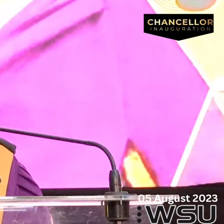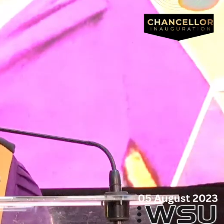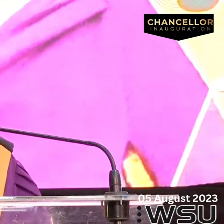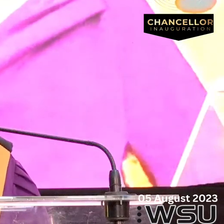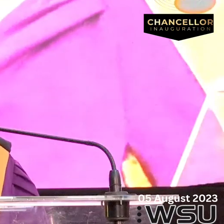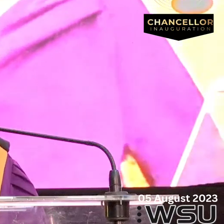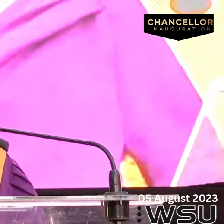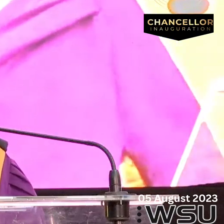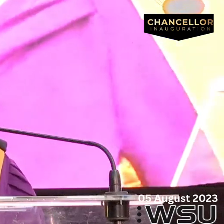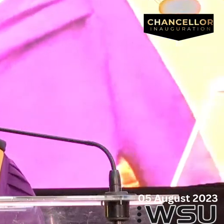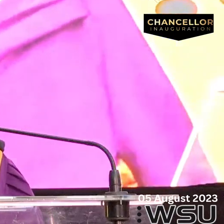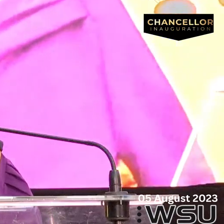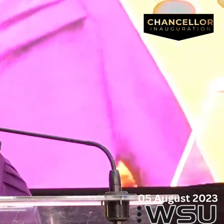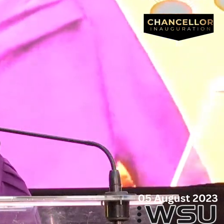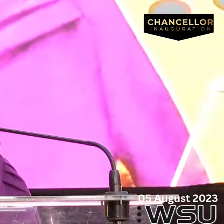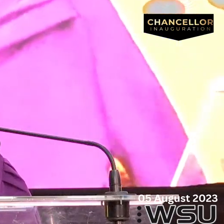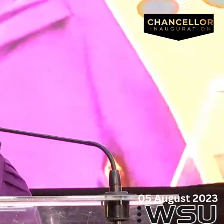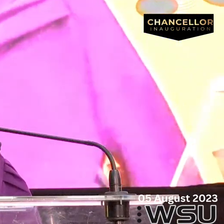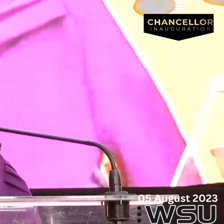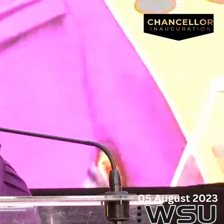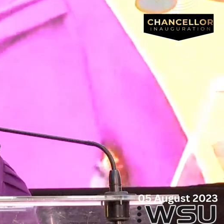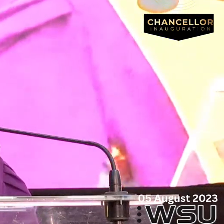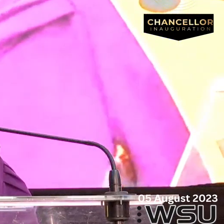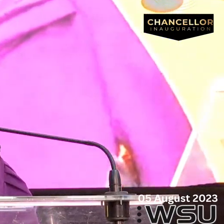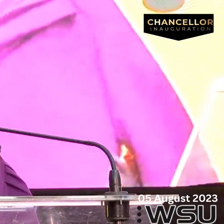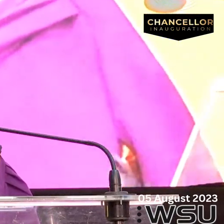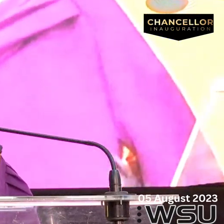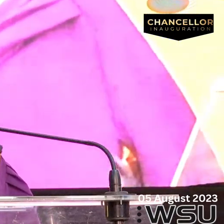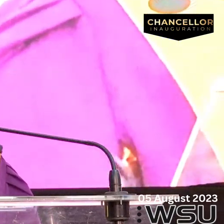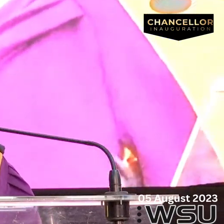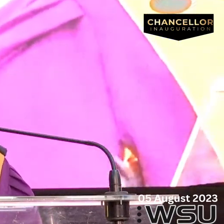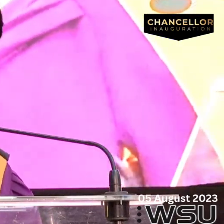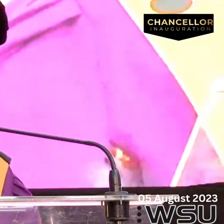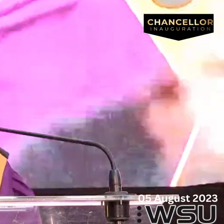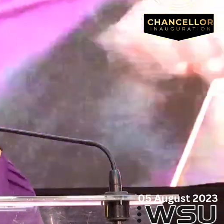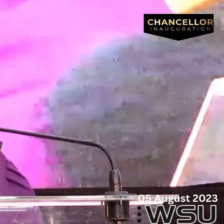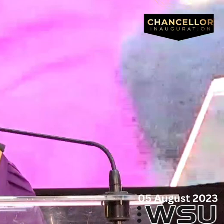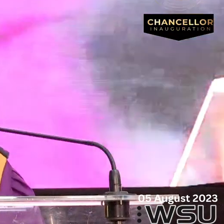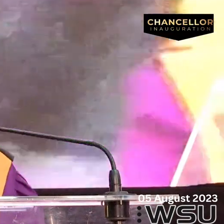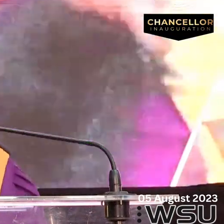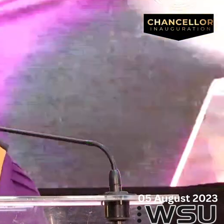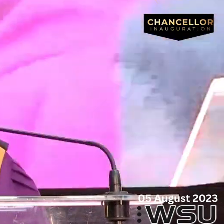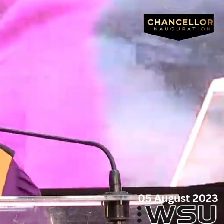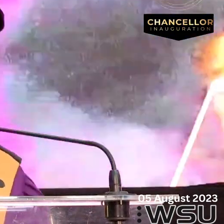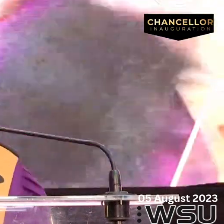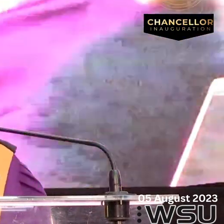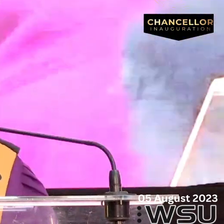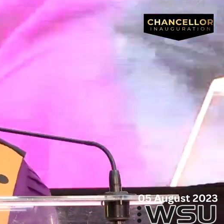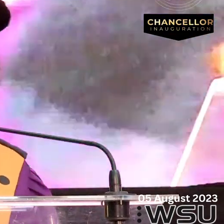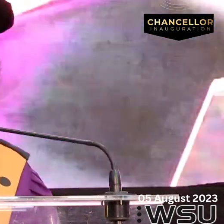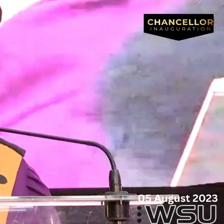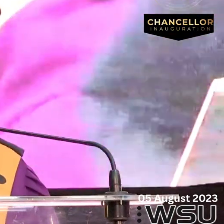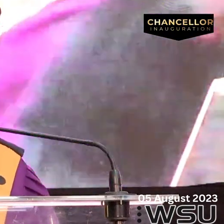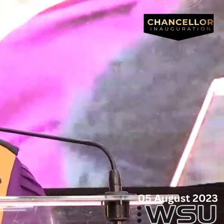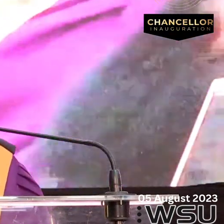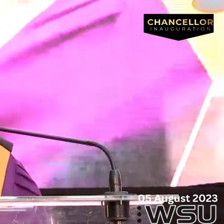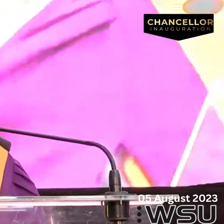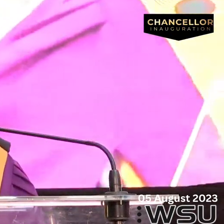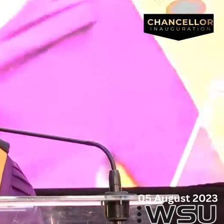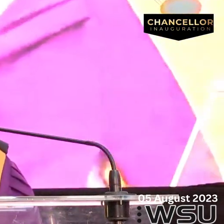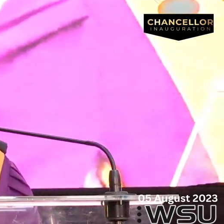Life works in very strange ways, actually, in cycles that are very